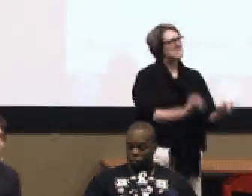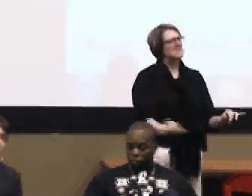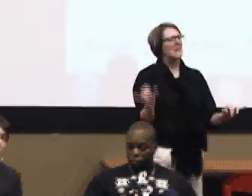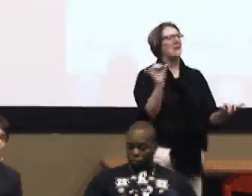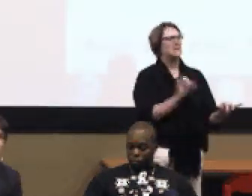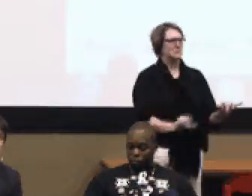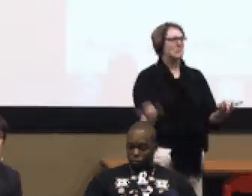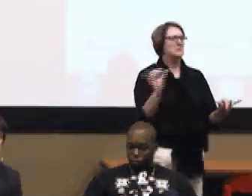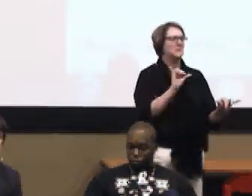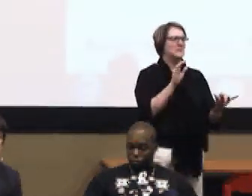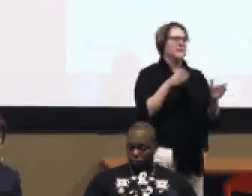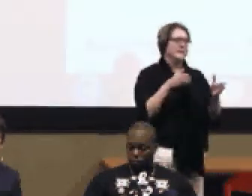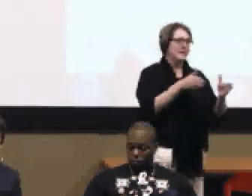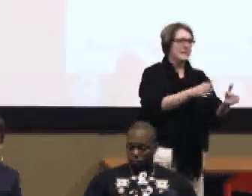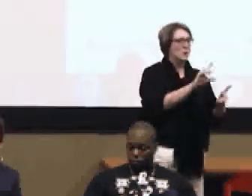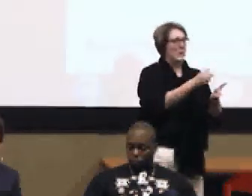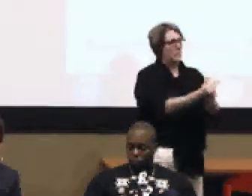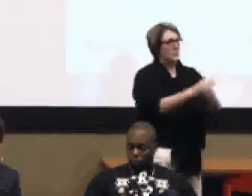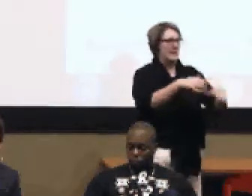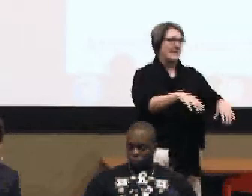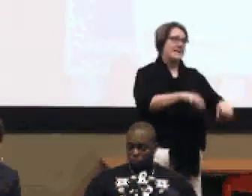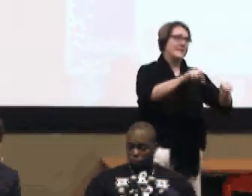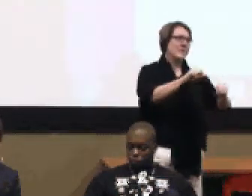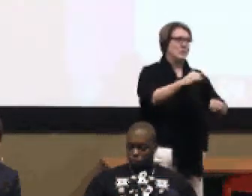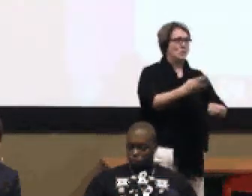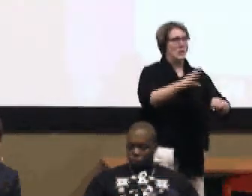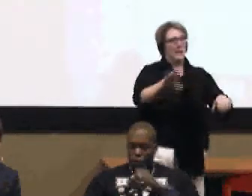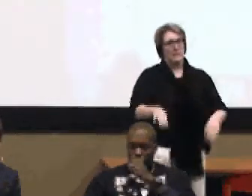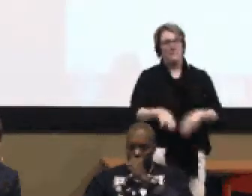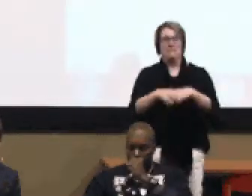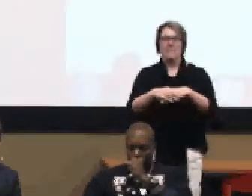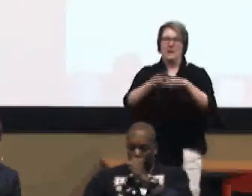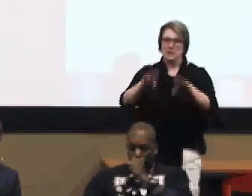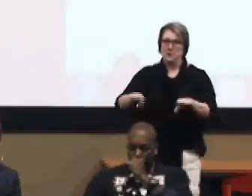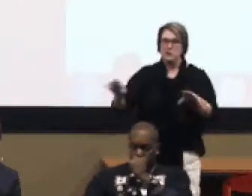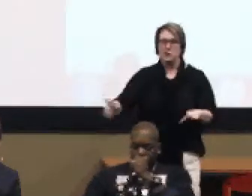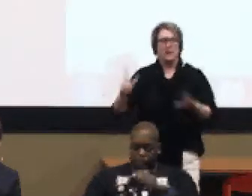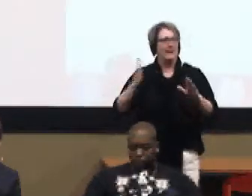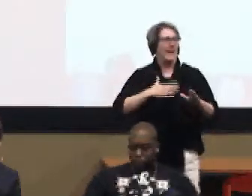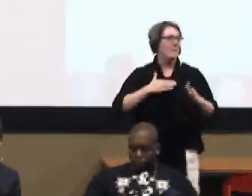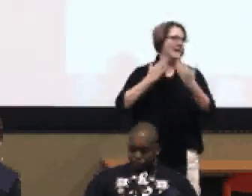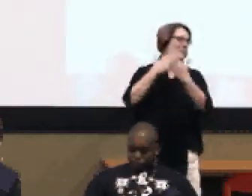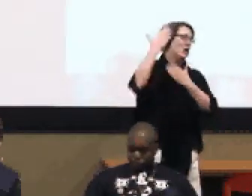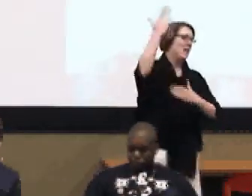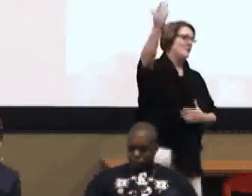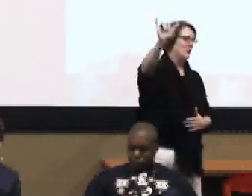of graduate, get a job, get married, have kids, live happily ever after. And